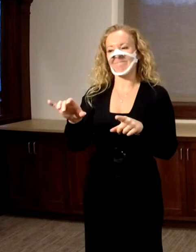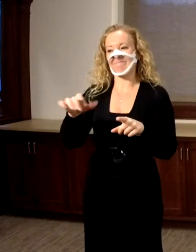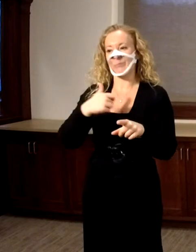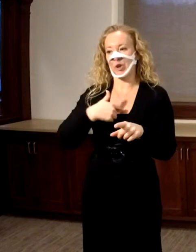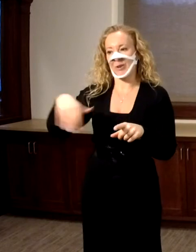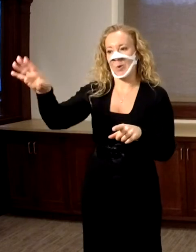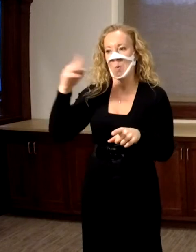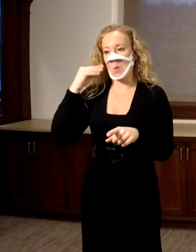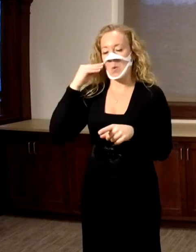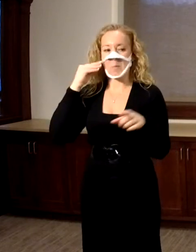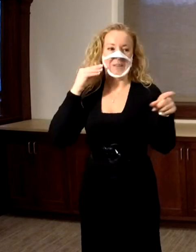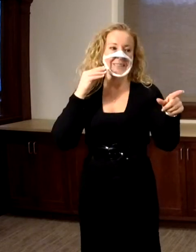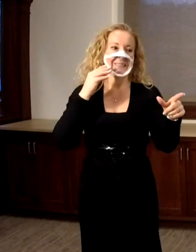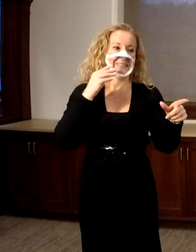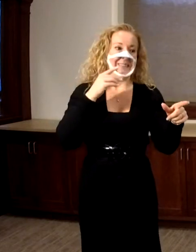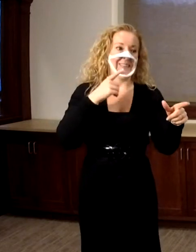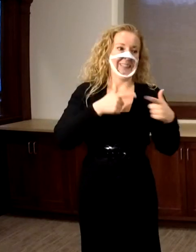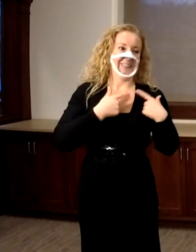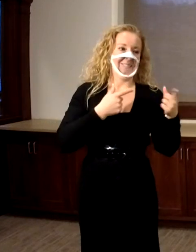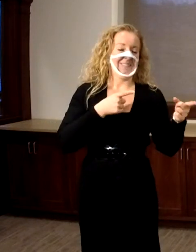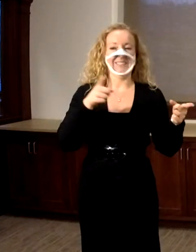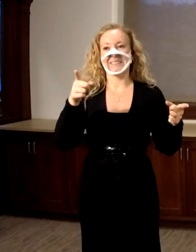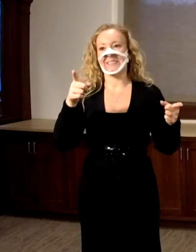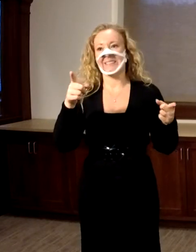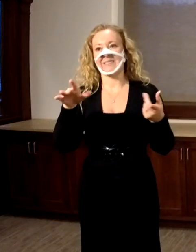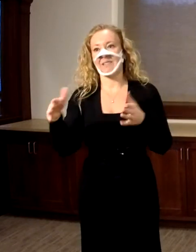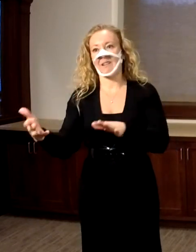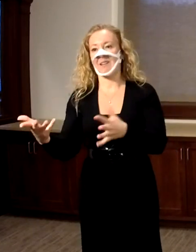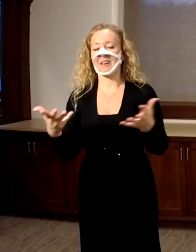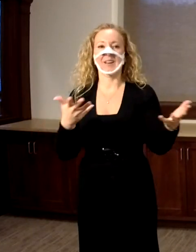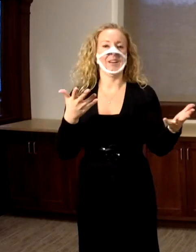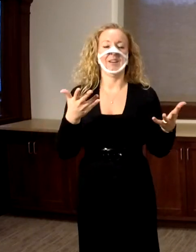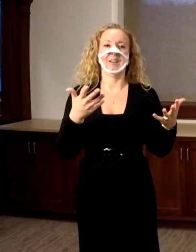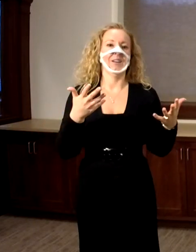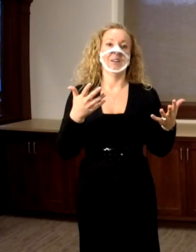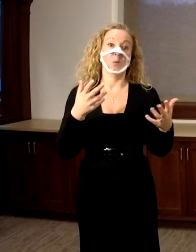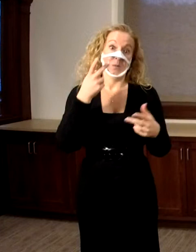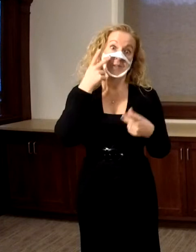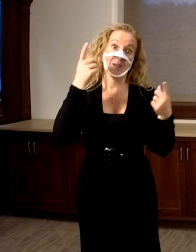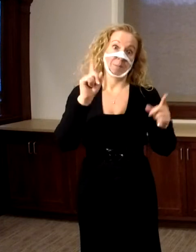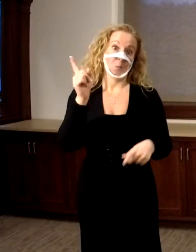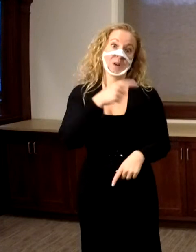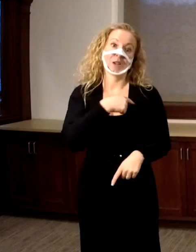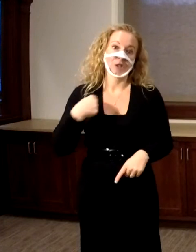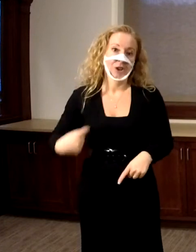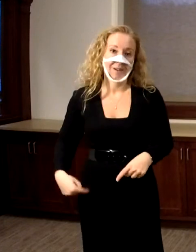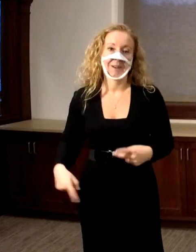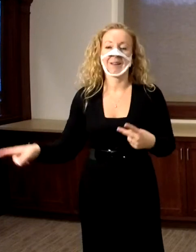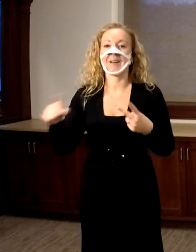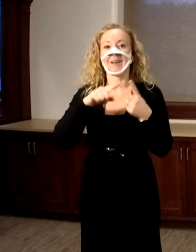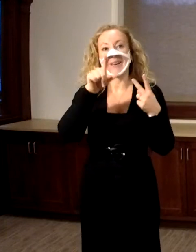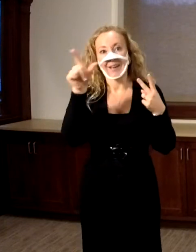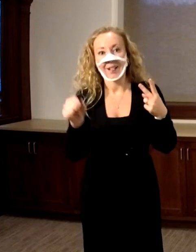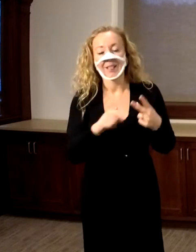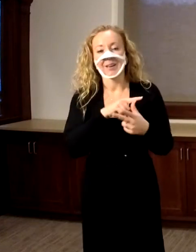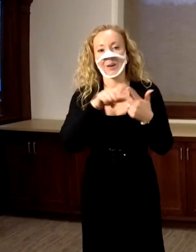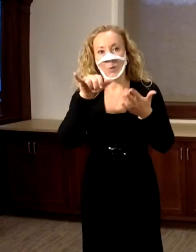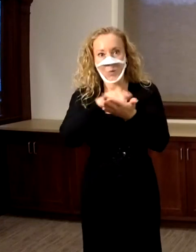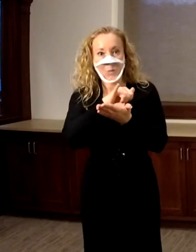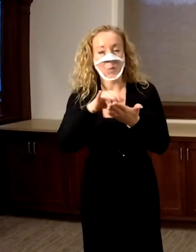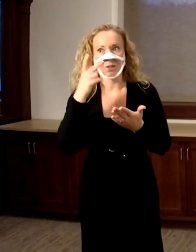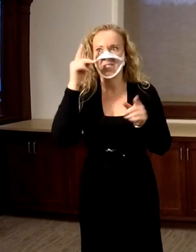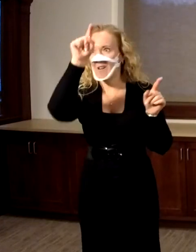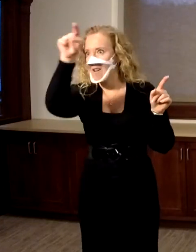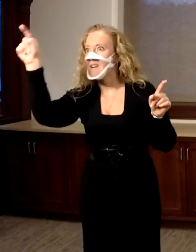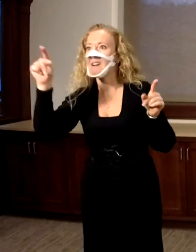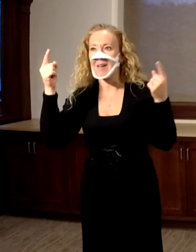who doesn't, and who lives and who doesn't. We saw this in the pandemic in places like China and Italy and New York. And I want to